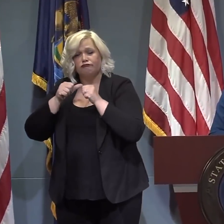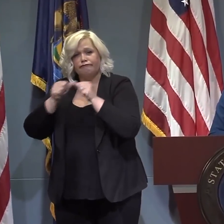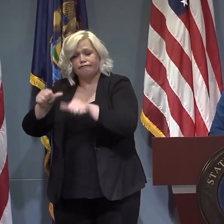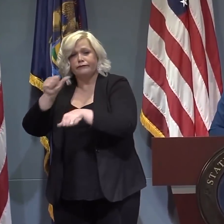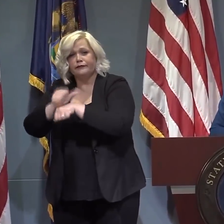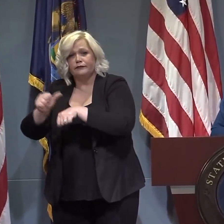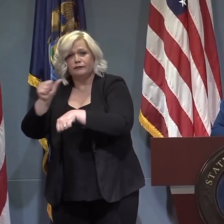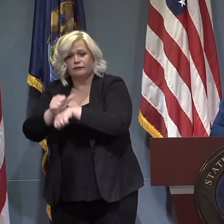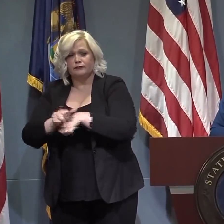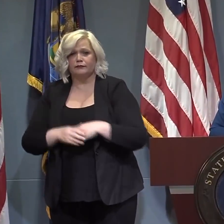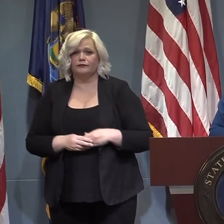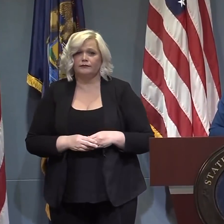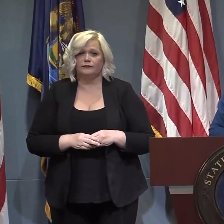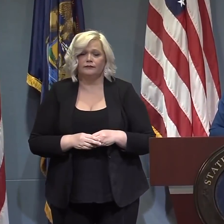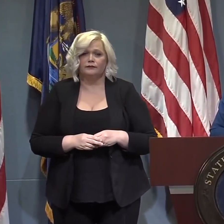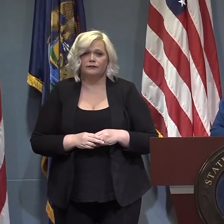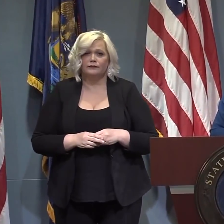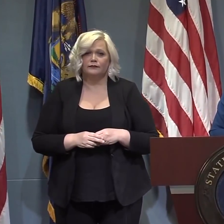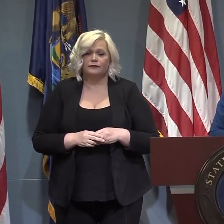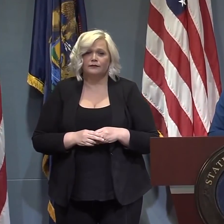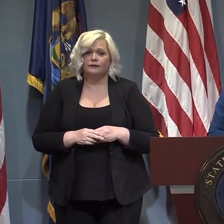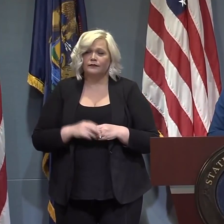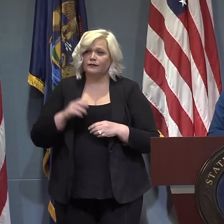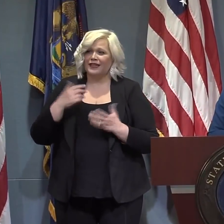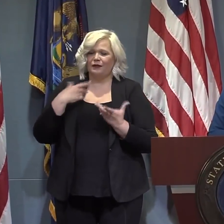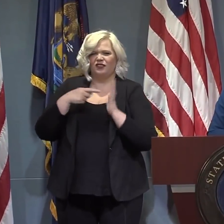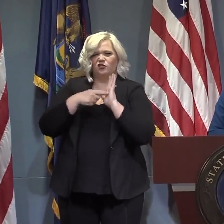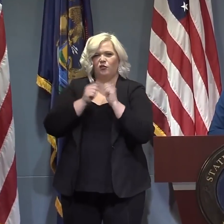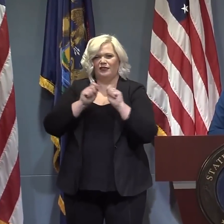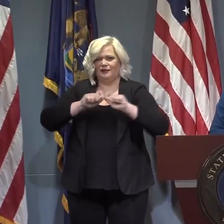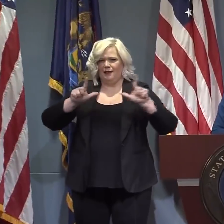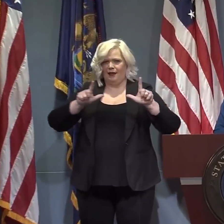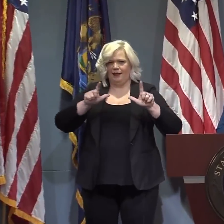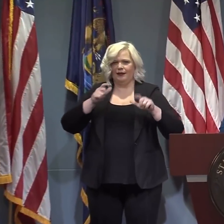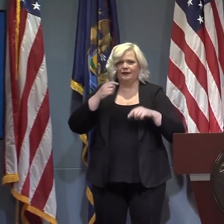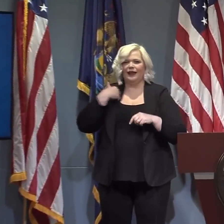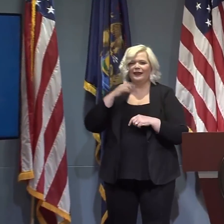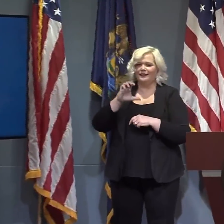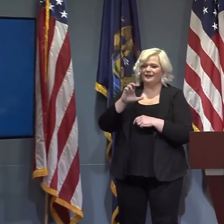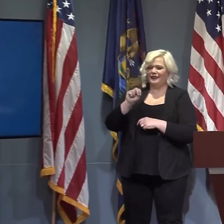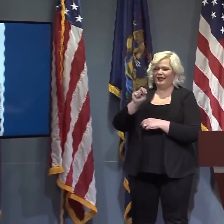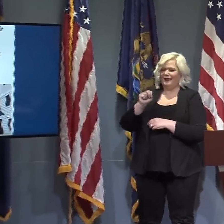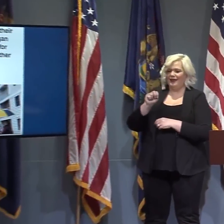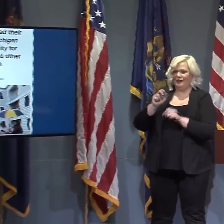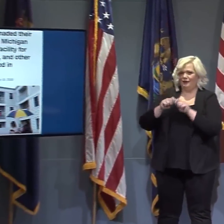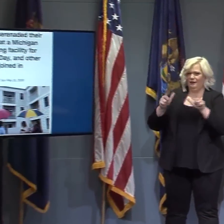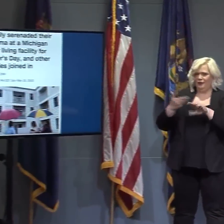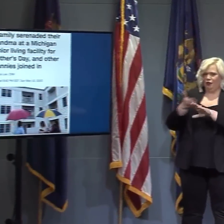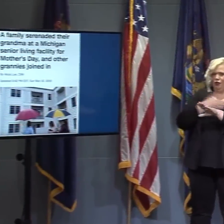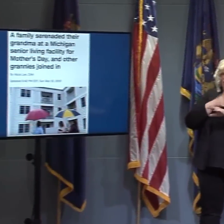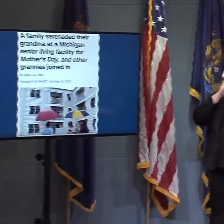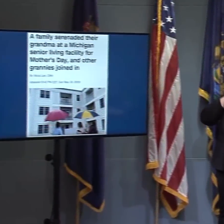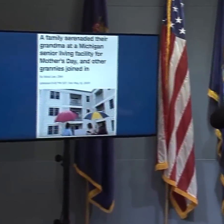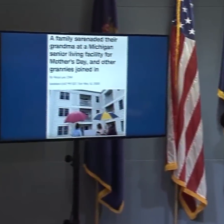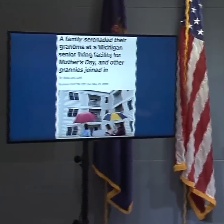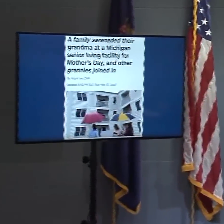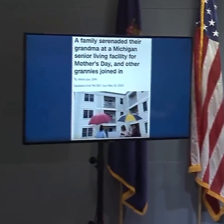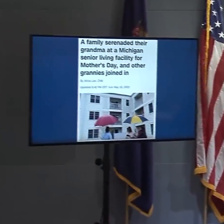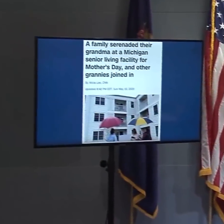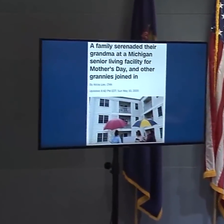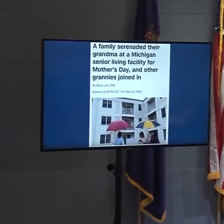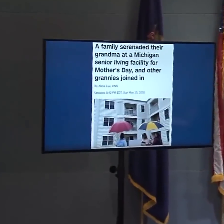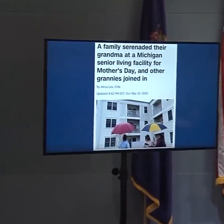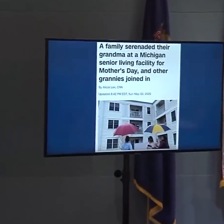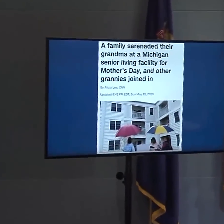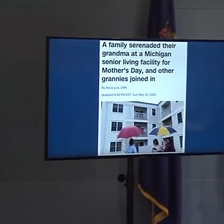Michigan, I wanted to show you this slide. I had CNN on earlier, and I saw this story